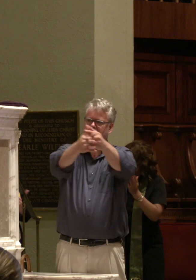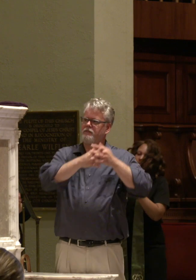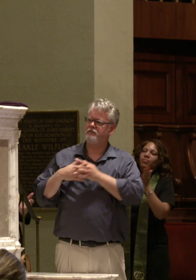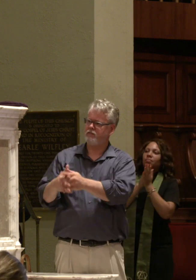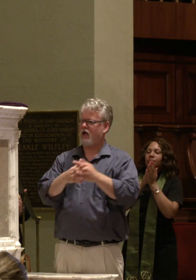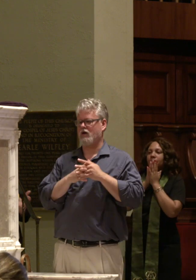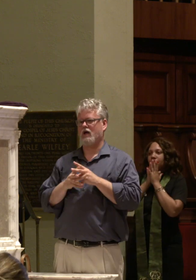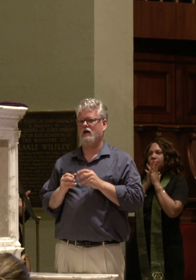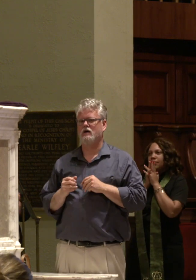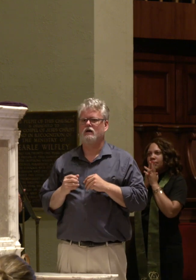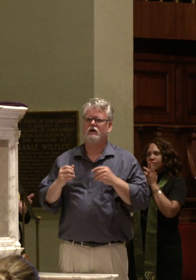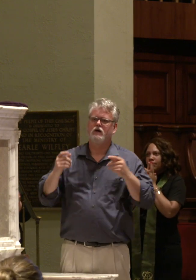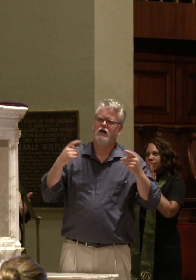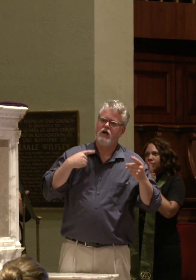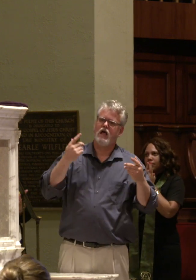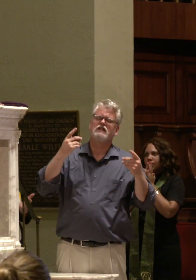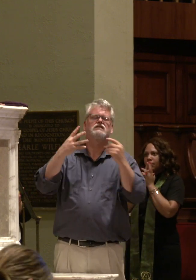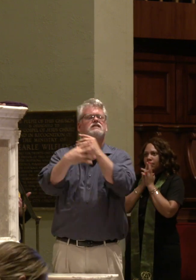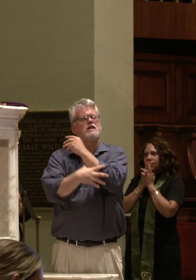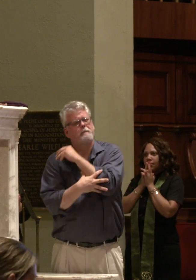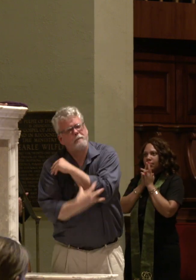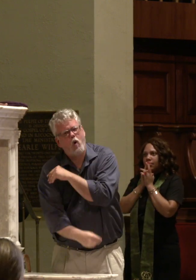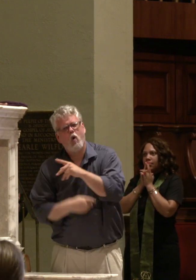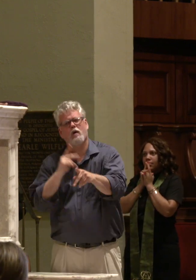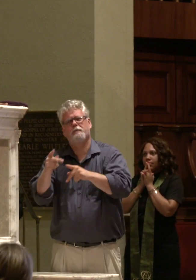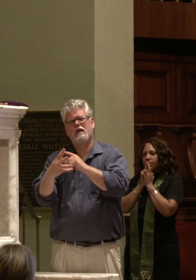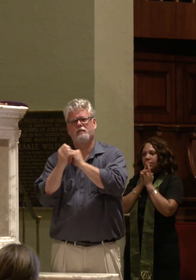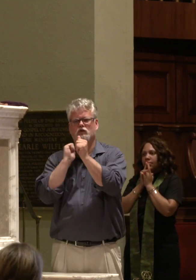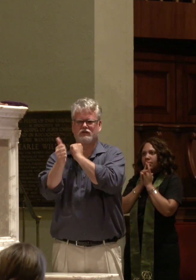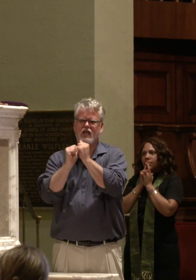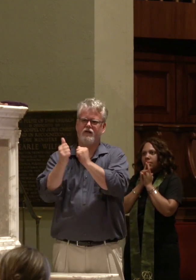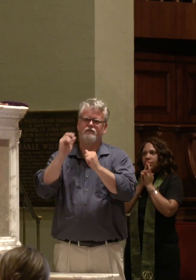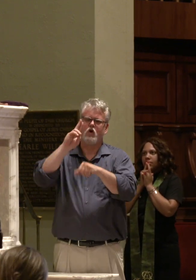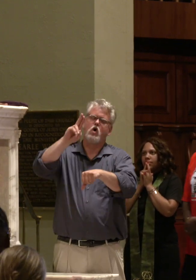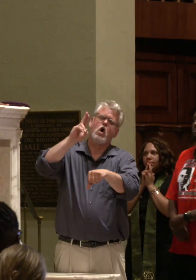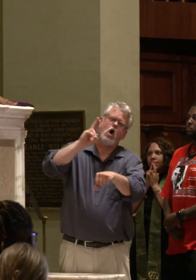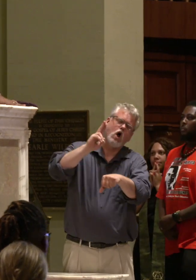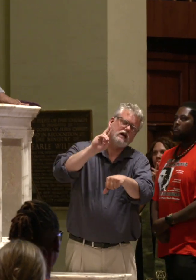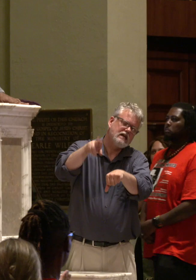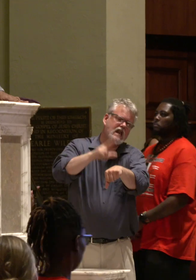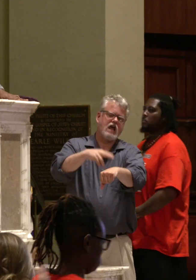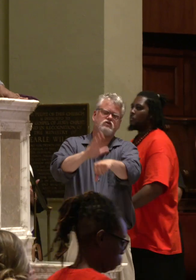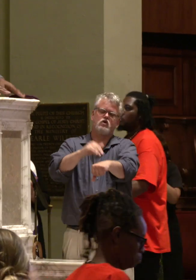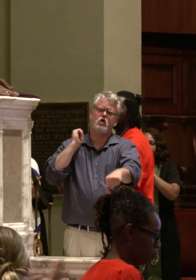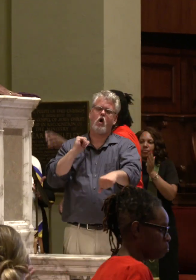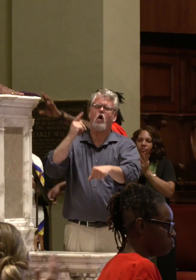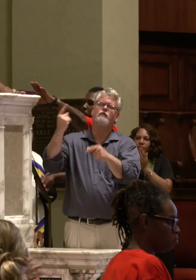Pentecost begins with the Poor People's Campaign, a national call for a moral revival.